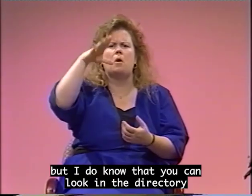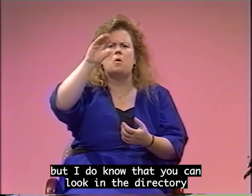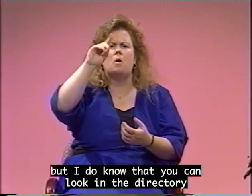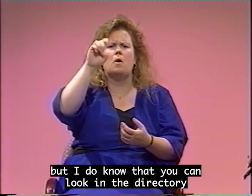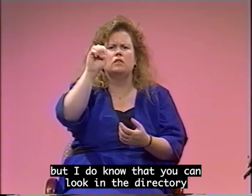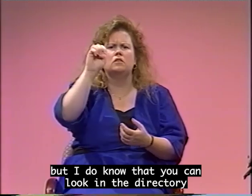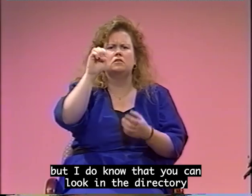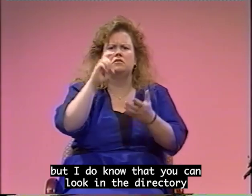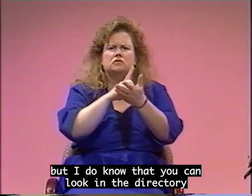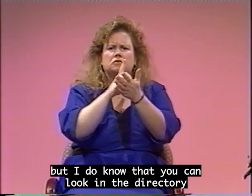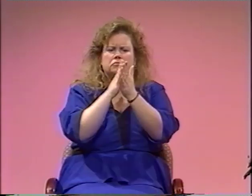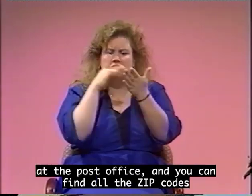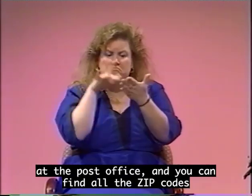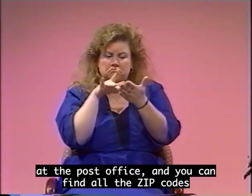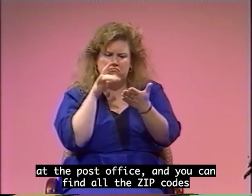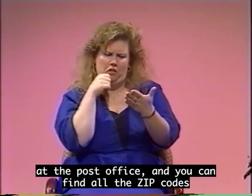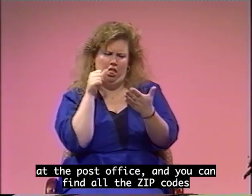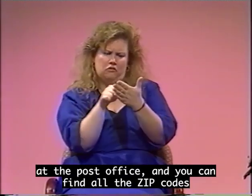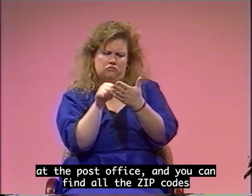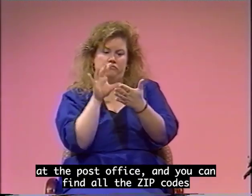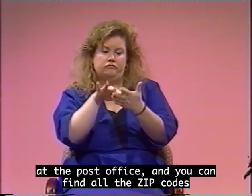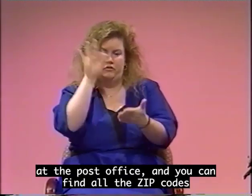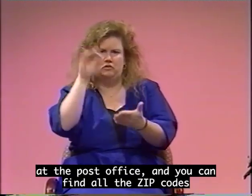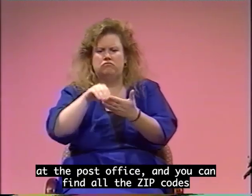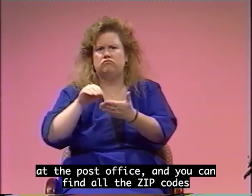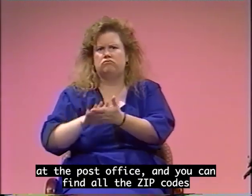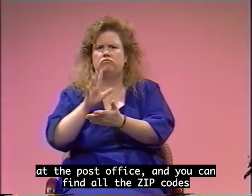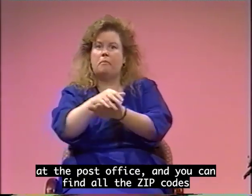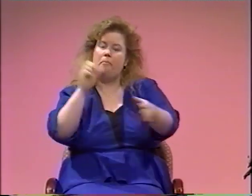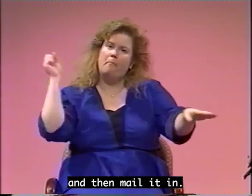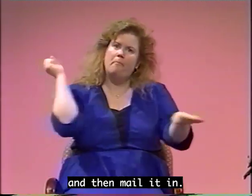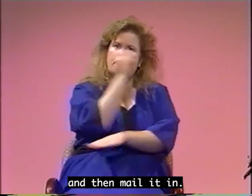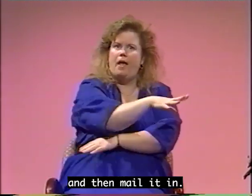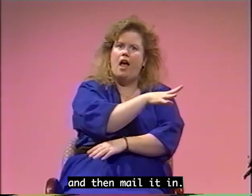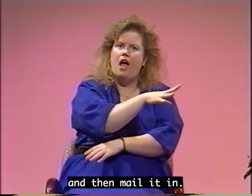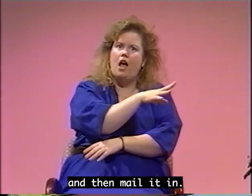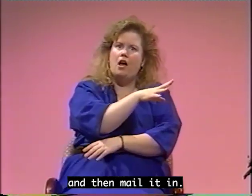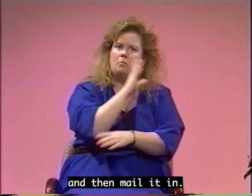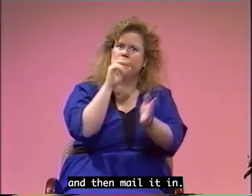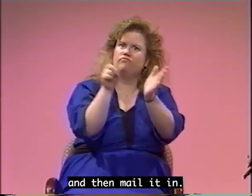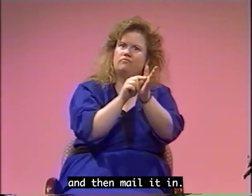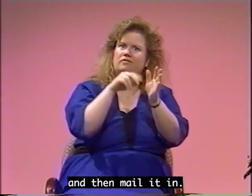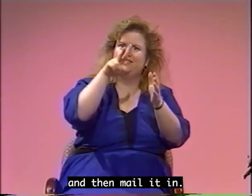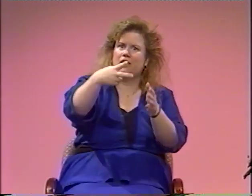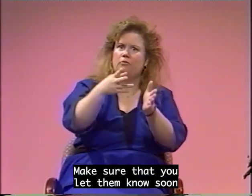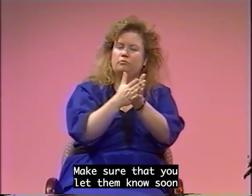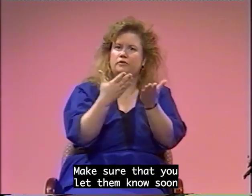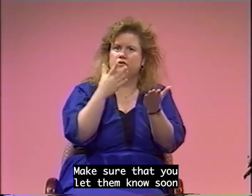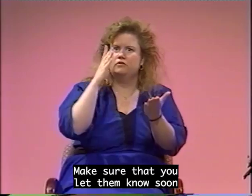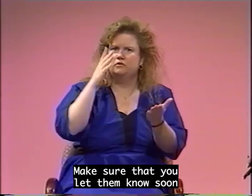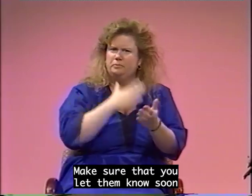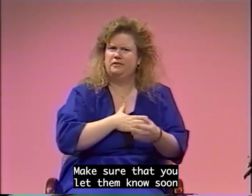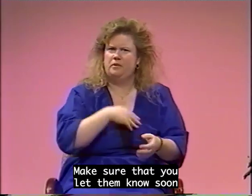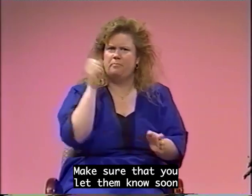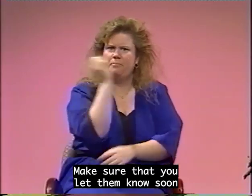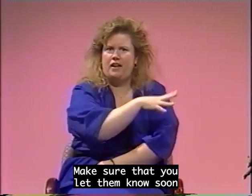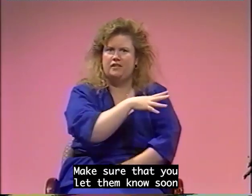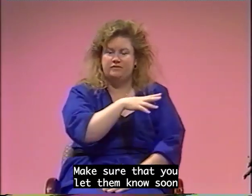you can look in the directory at the post office and you can find all the zip codes and then mail it in. Make sure that you let them know soon because